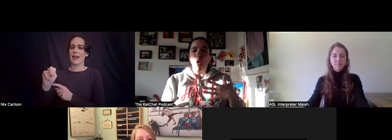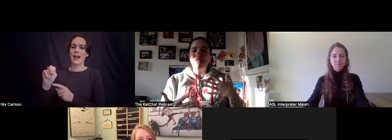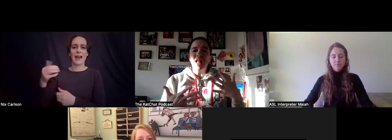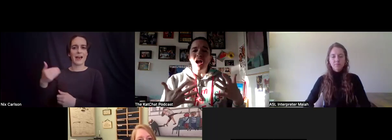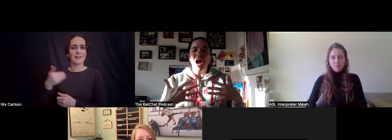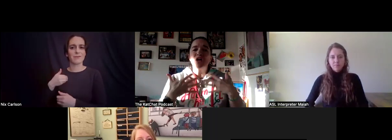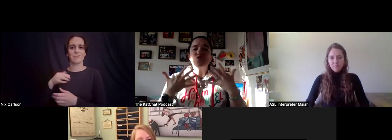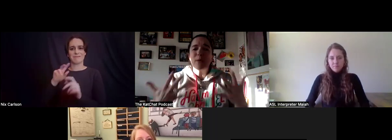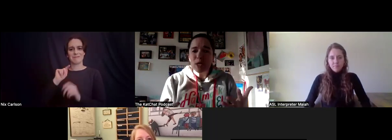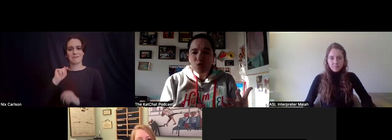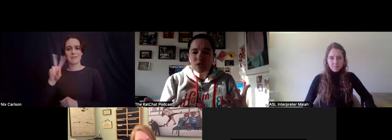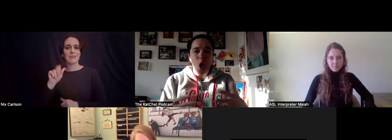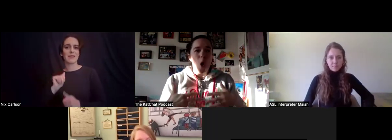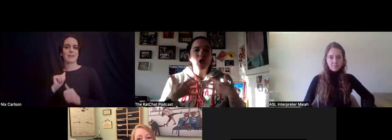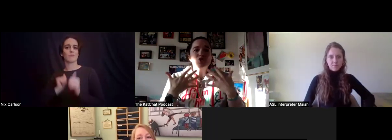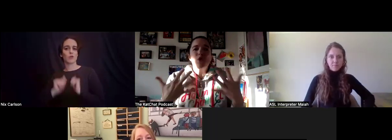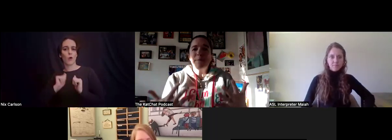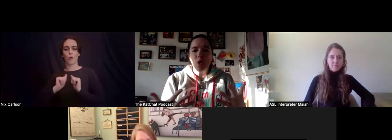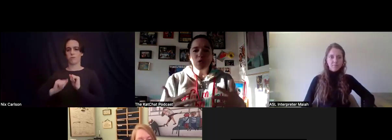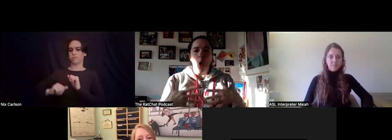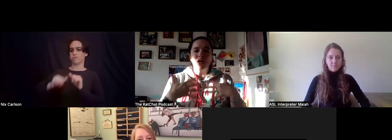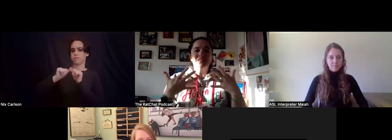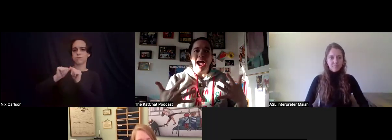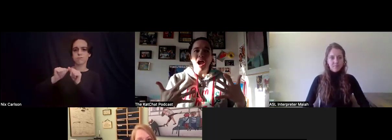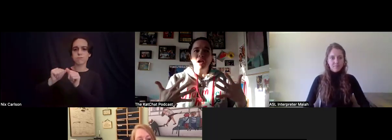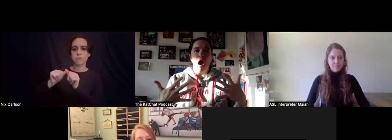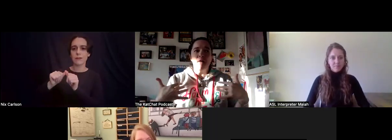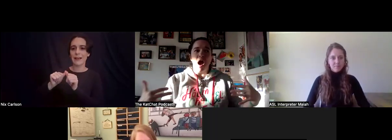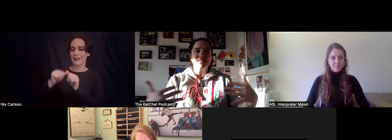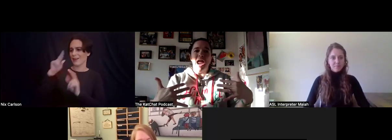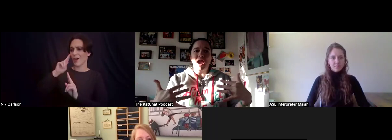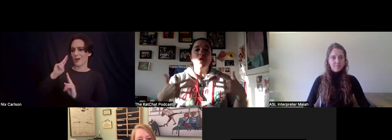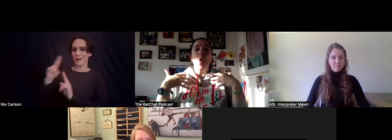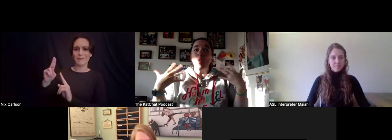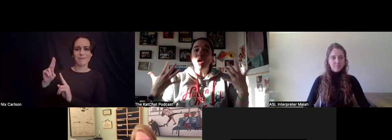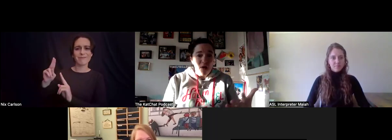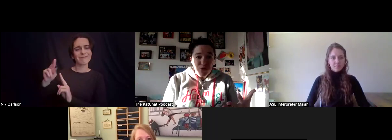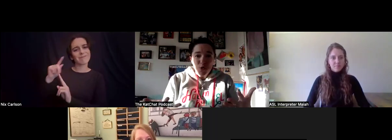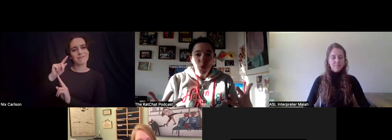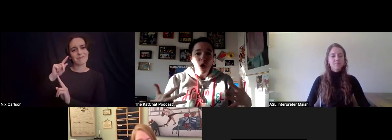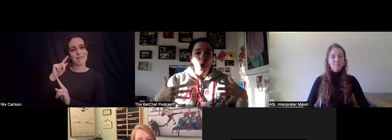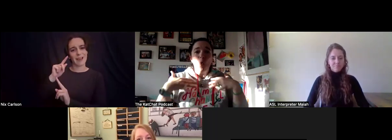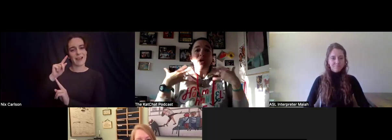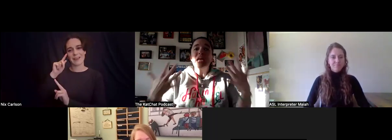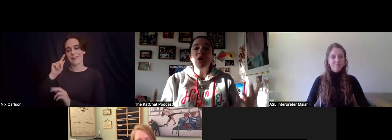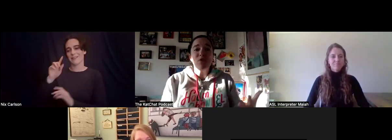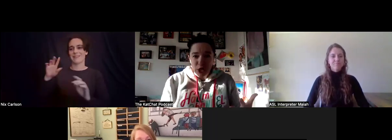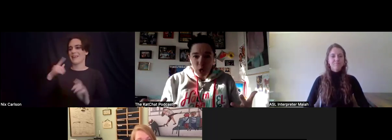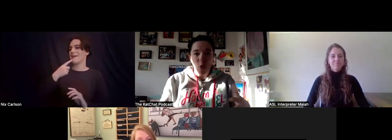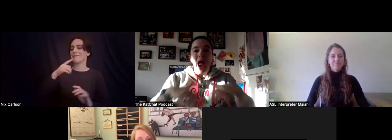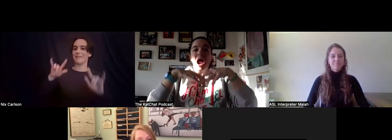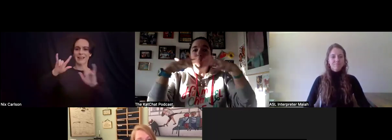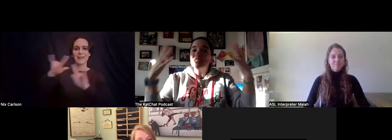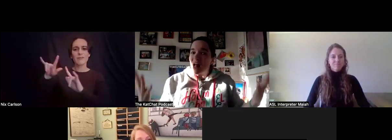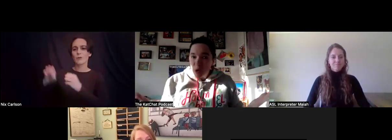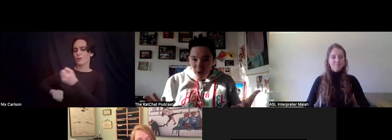shows more of like a contribute or a tribute or a sign of us saying, we love you, we're here for